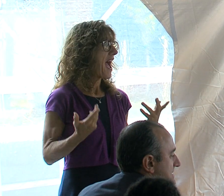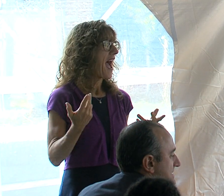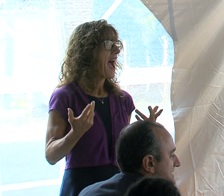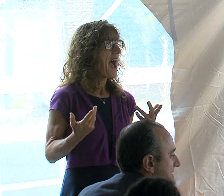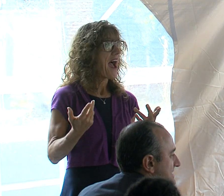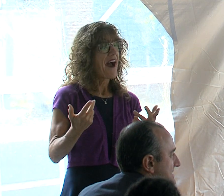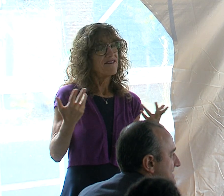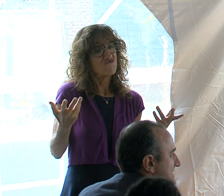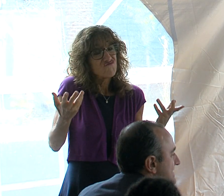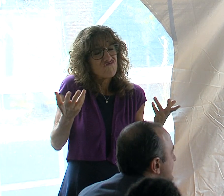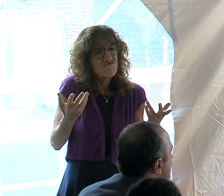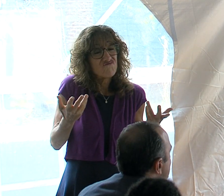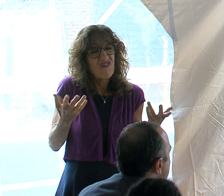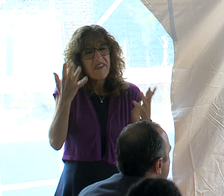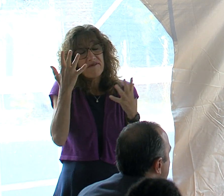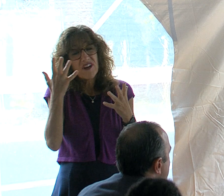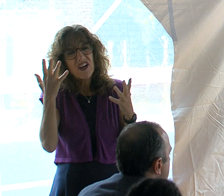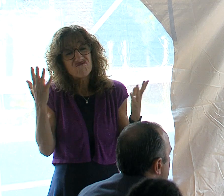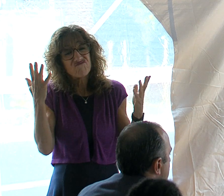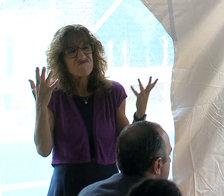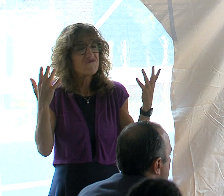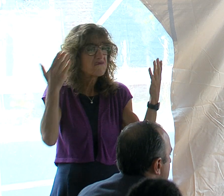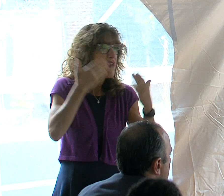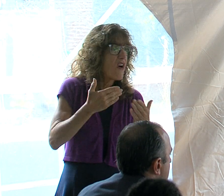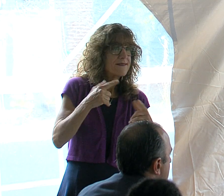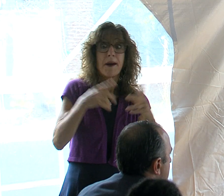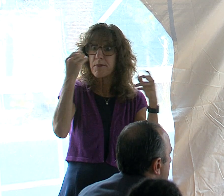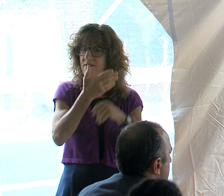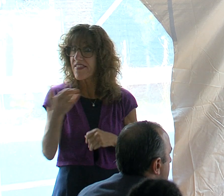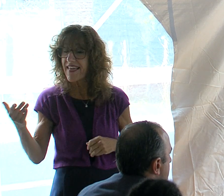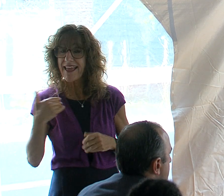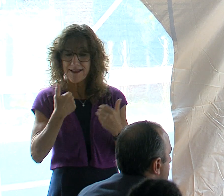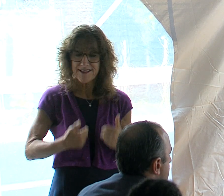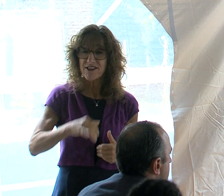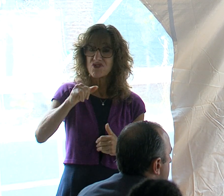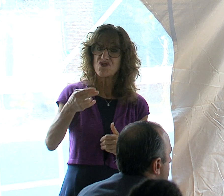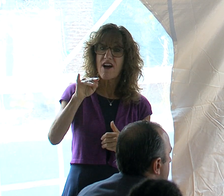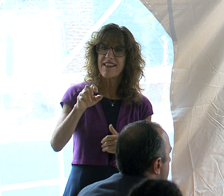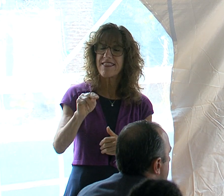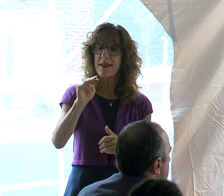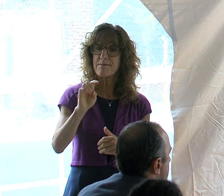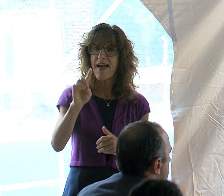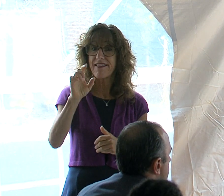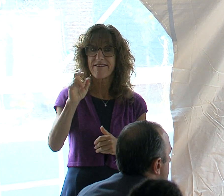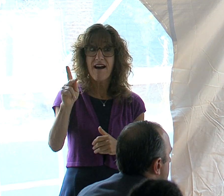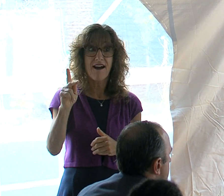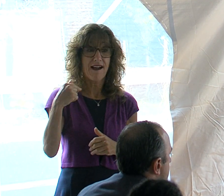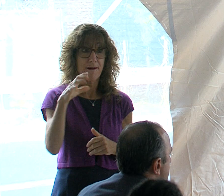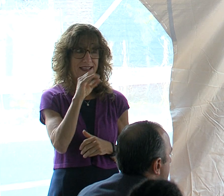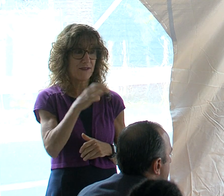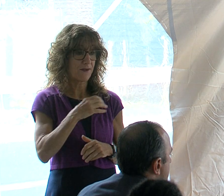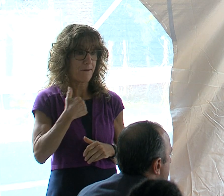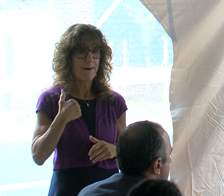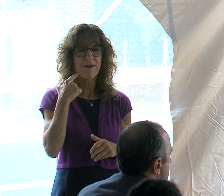know, dreariness to it, it is a beautiful thing. Once again, I am Jonathan Medlock, the council member for District